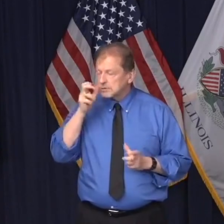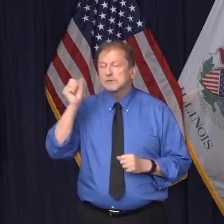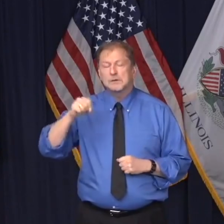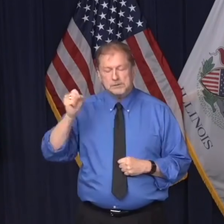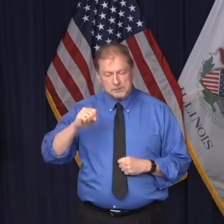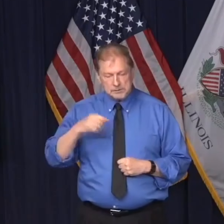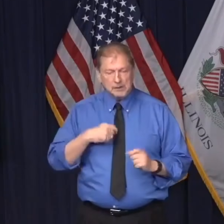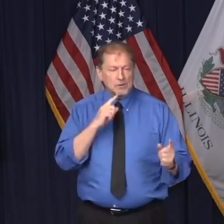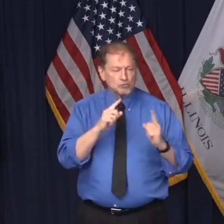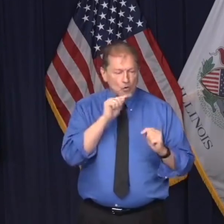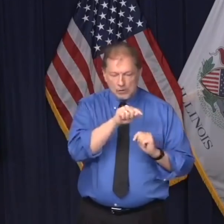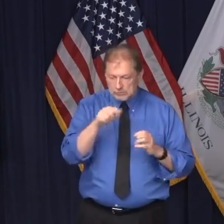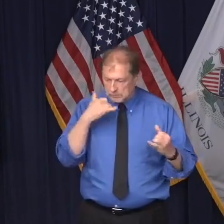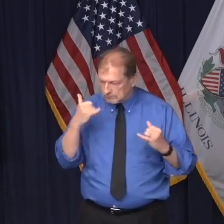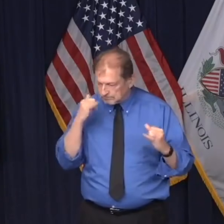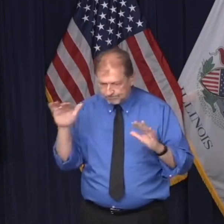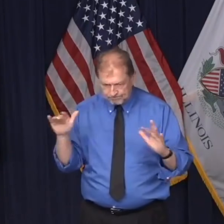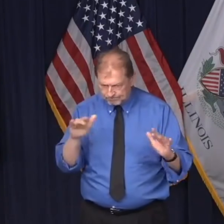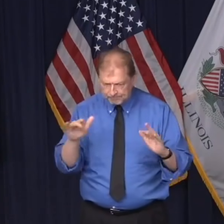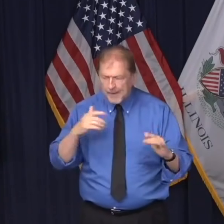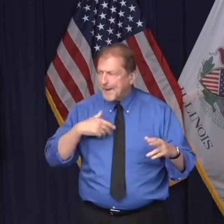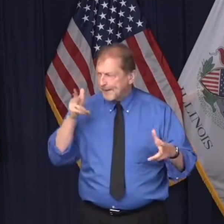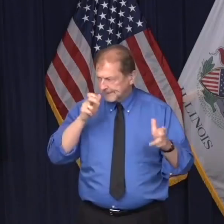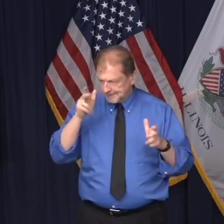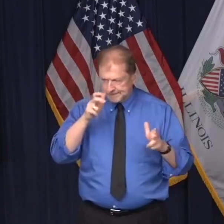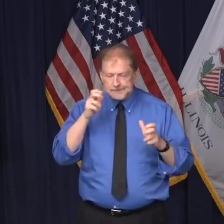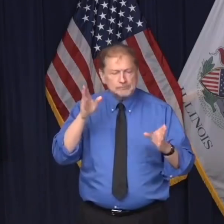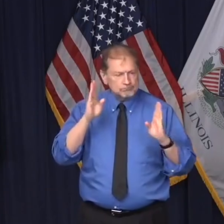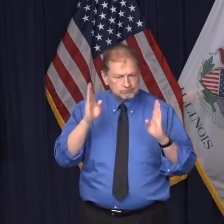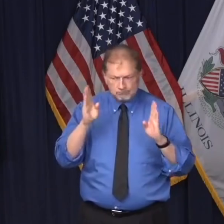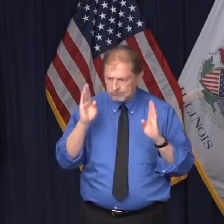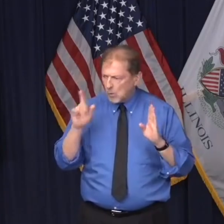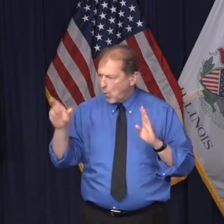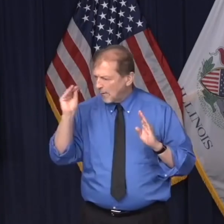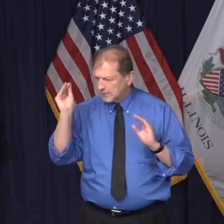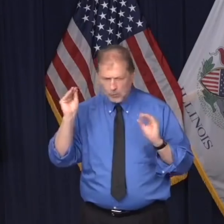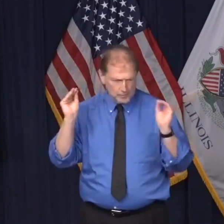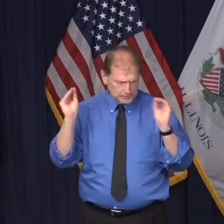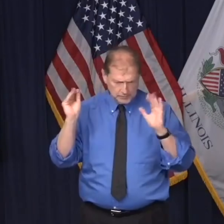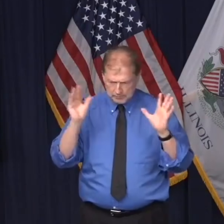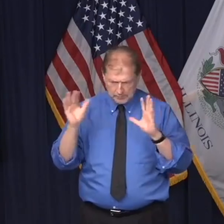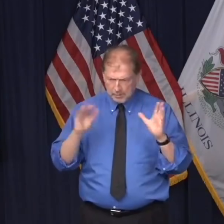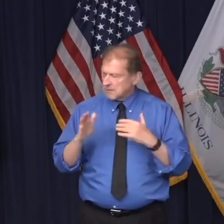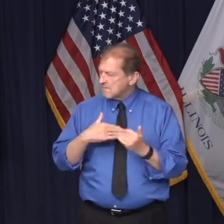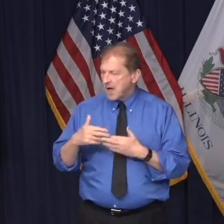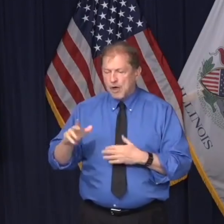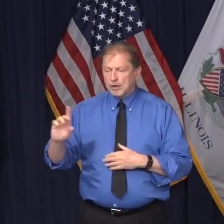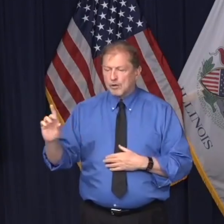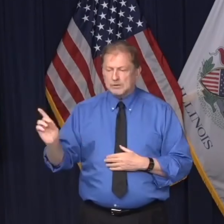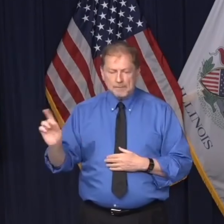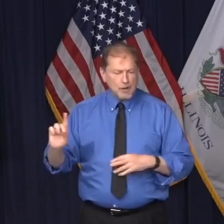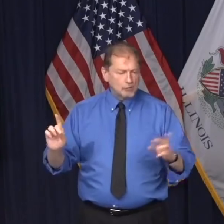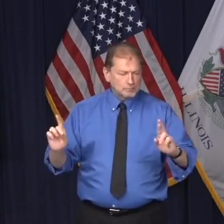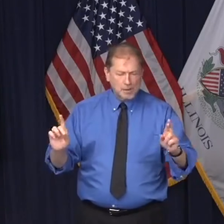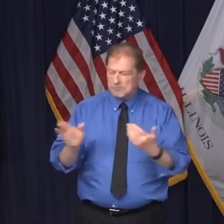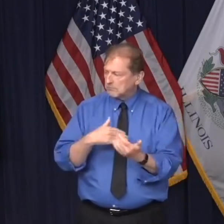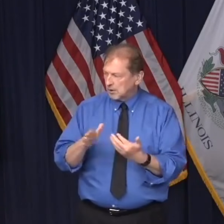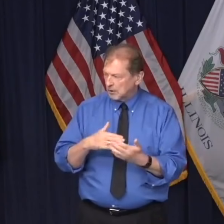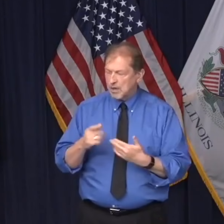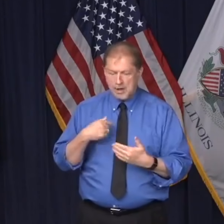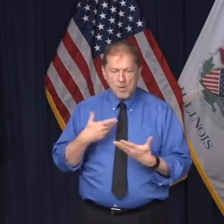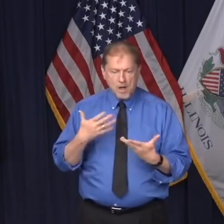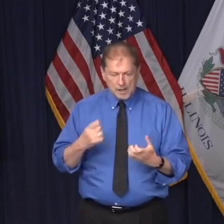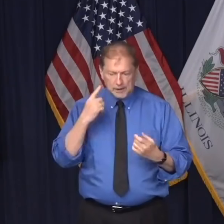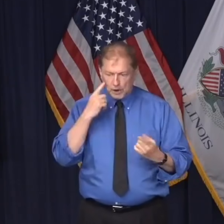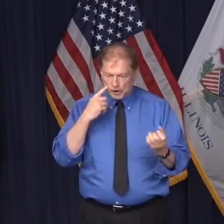and I continue to listen to people on both sides of the aisle. I need best ideas. You heard me talk about Representative Mark Batnick at